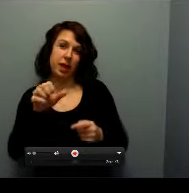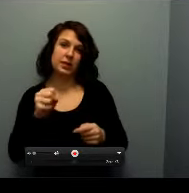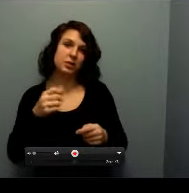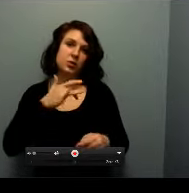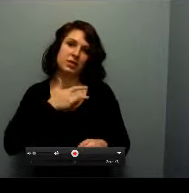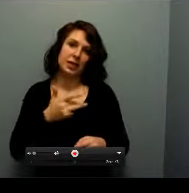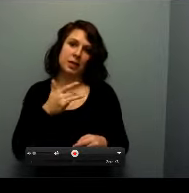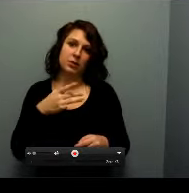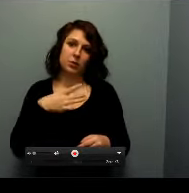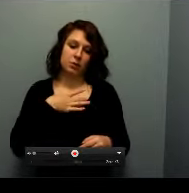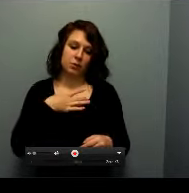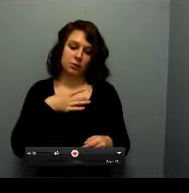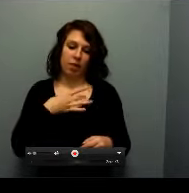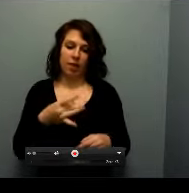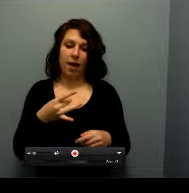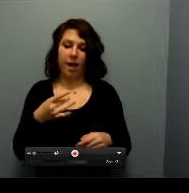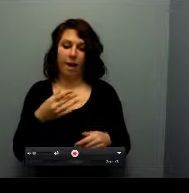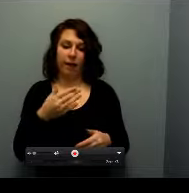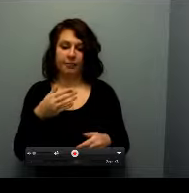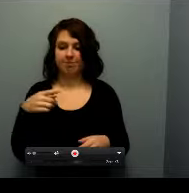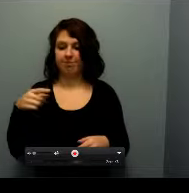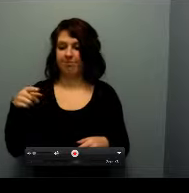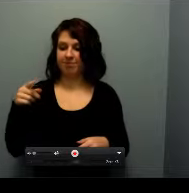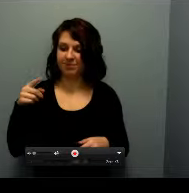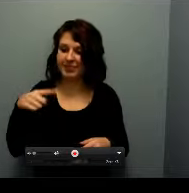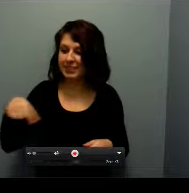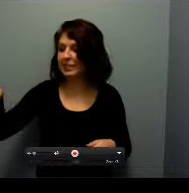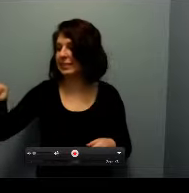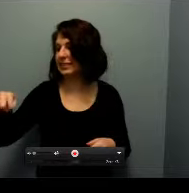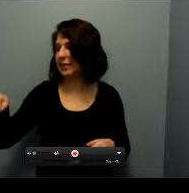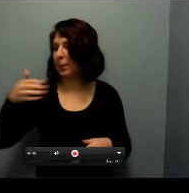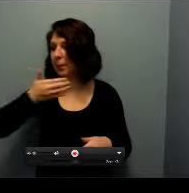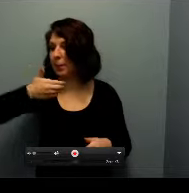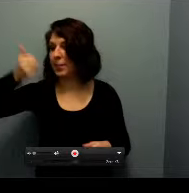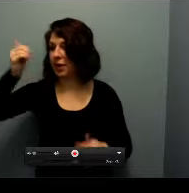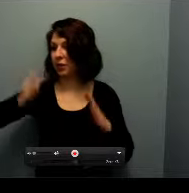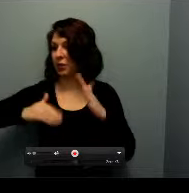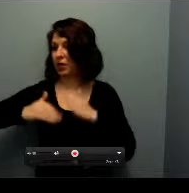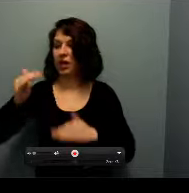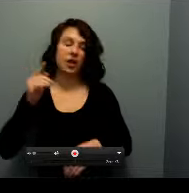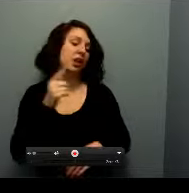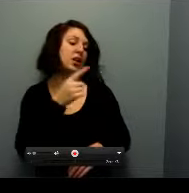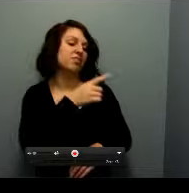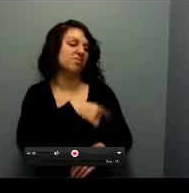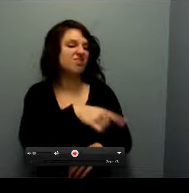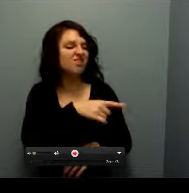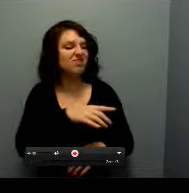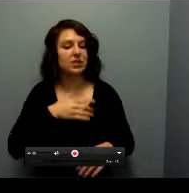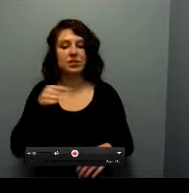nature. We typically like people that are more similar to ourselves.